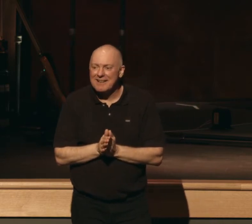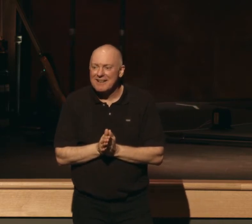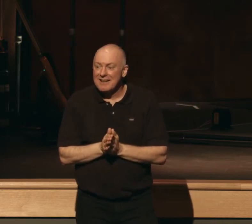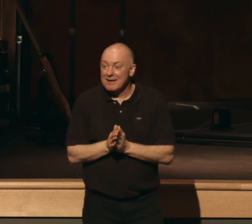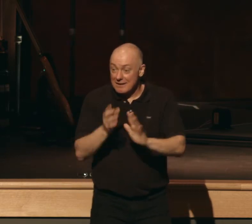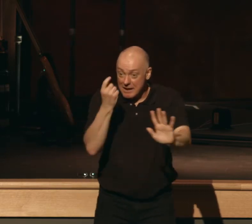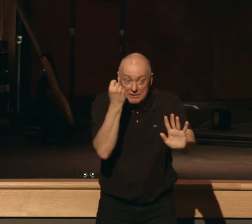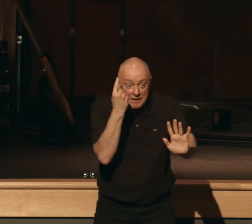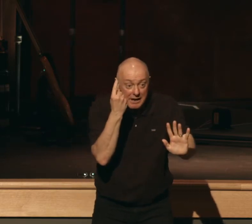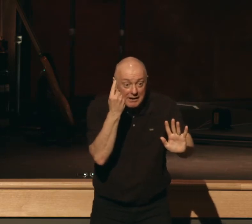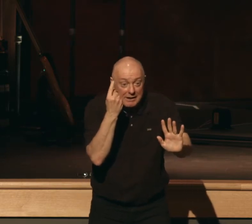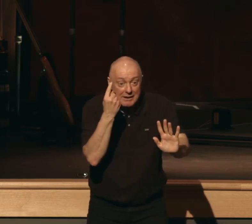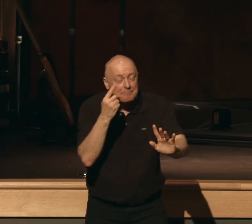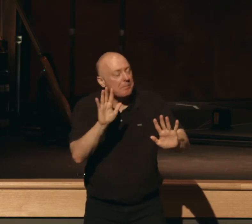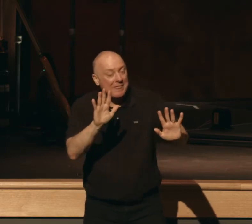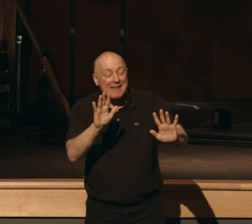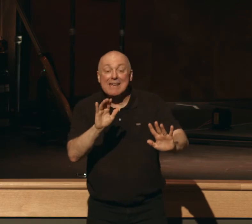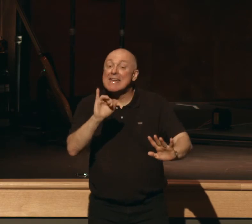Is he the Lord of your mind?